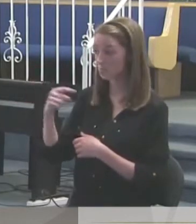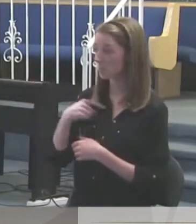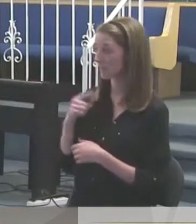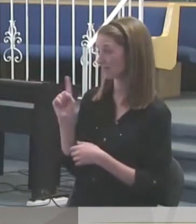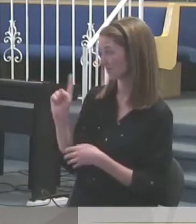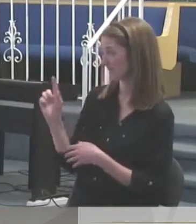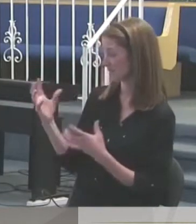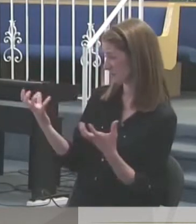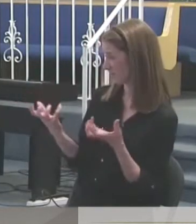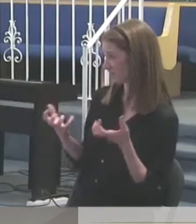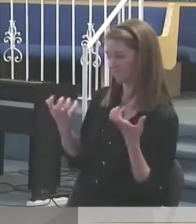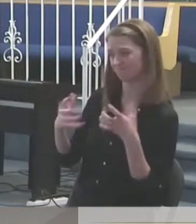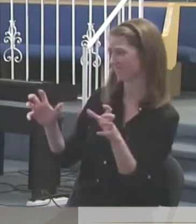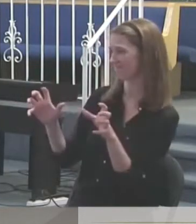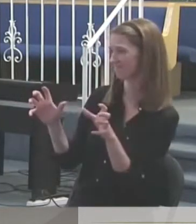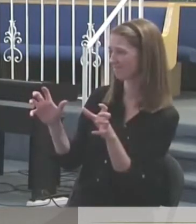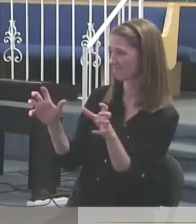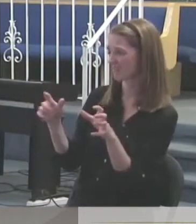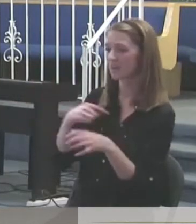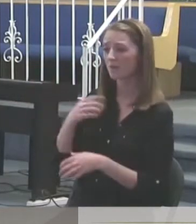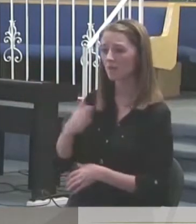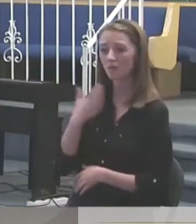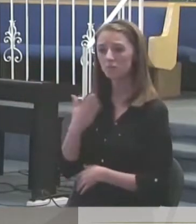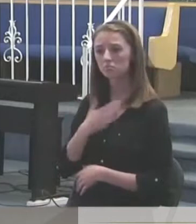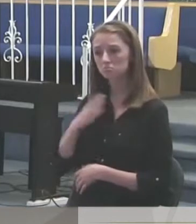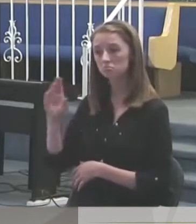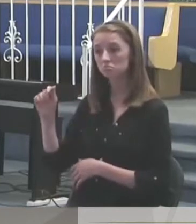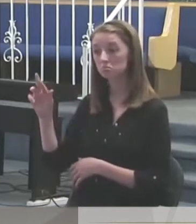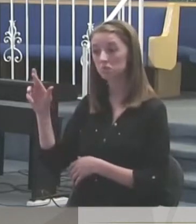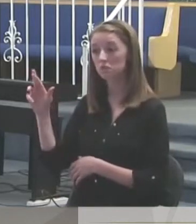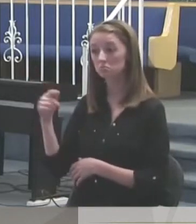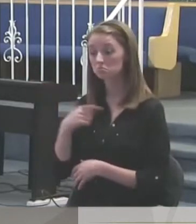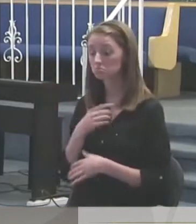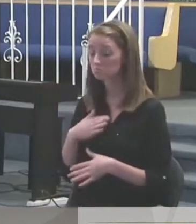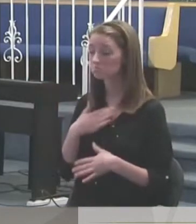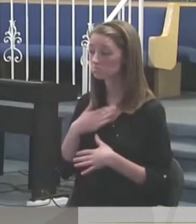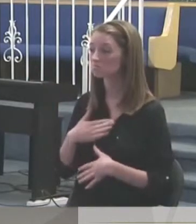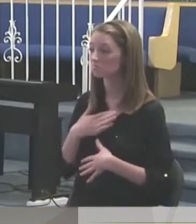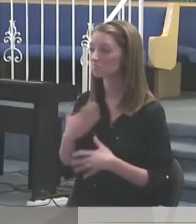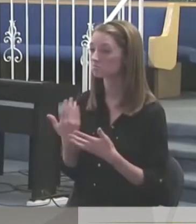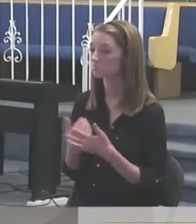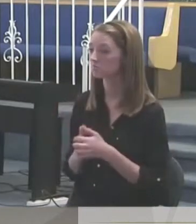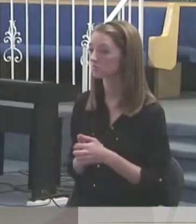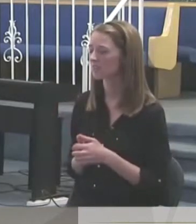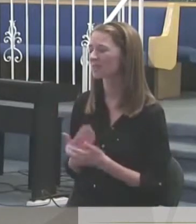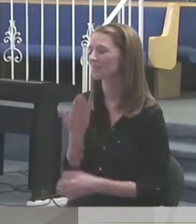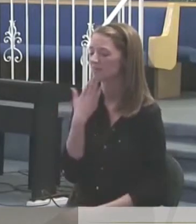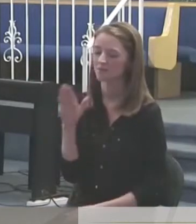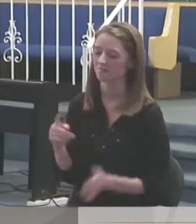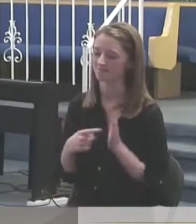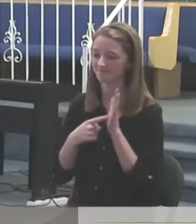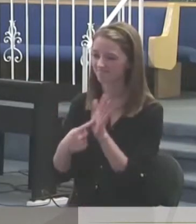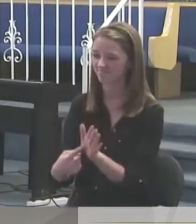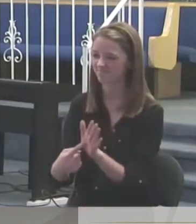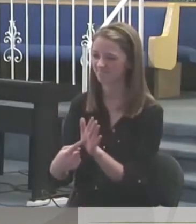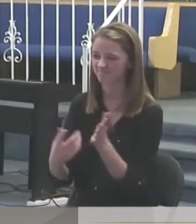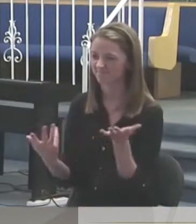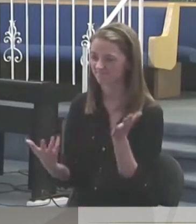I don't want it. I'm happy with what I got. Okay, that's a bad example.